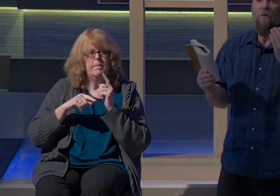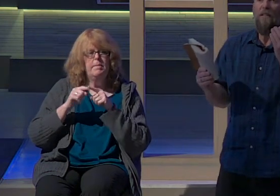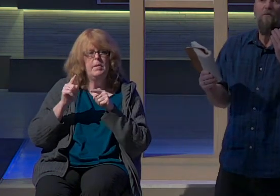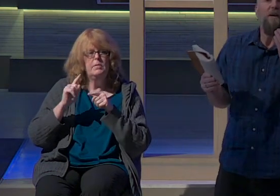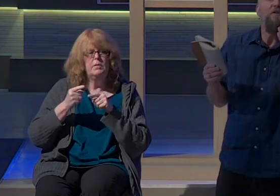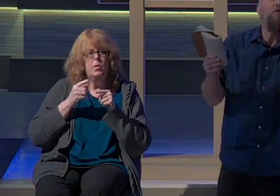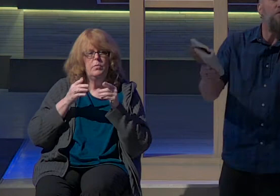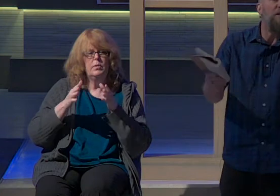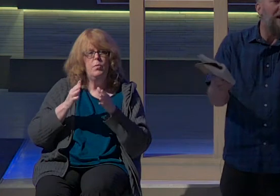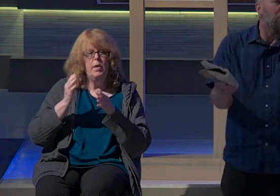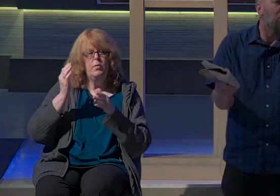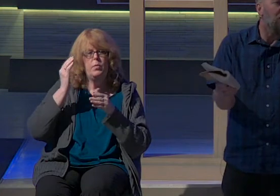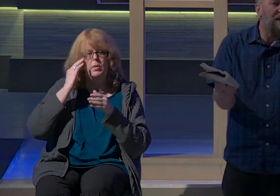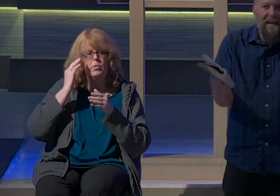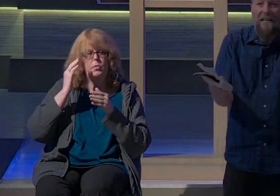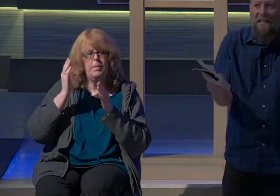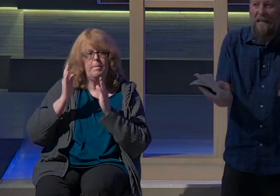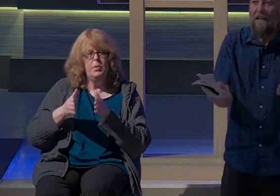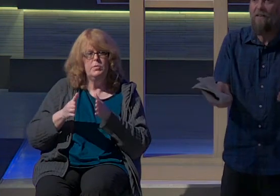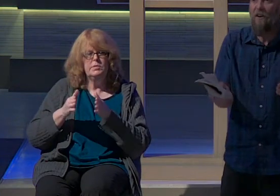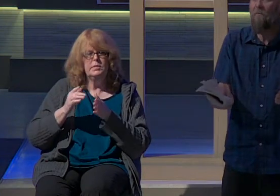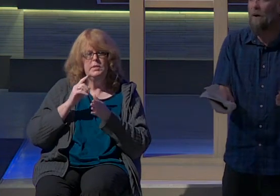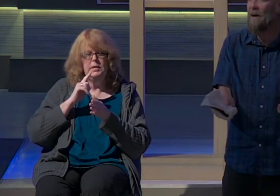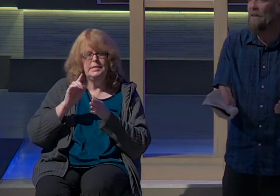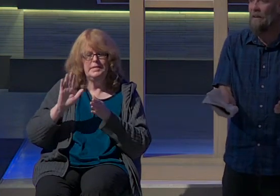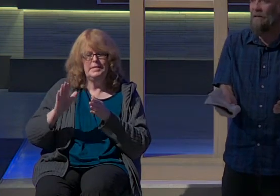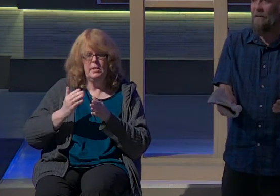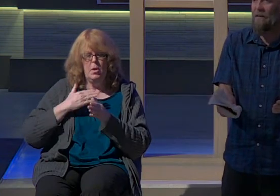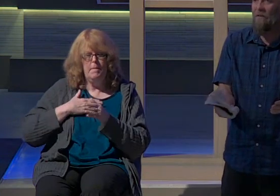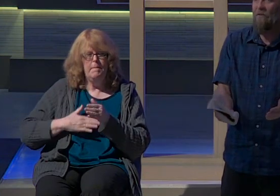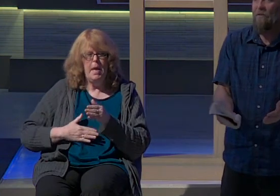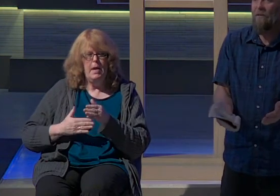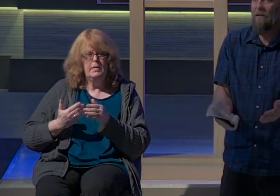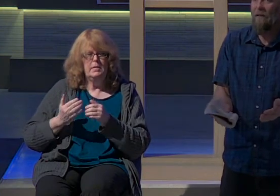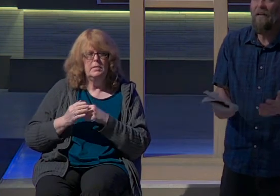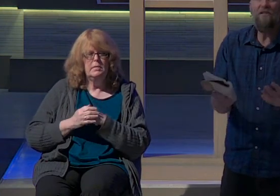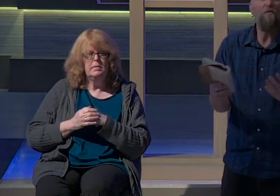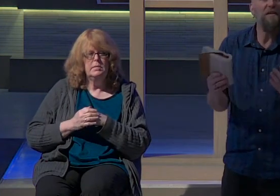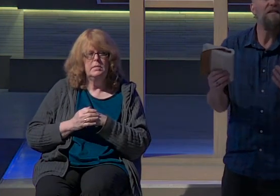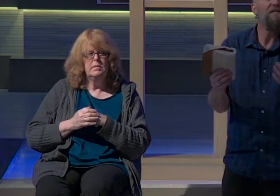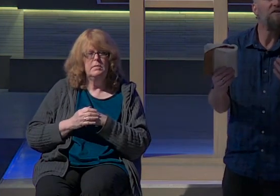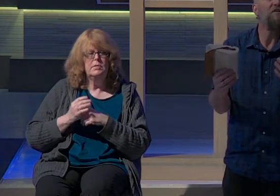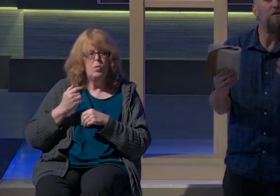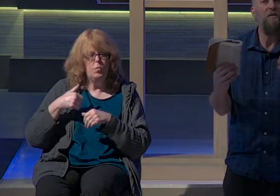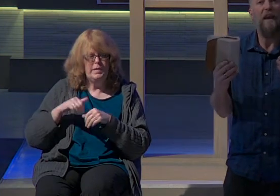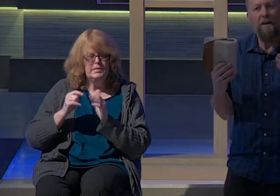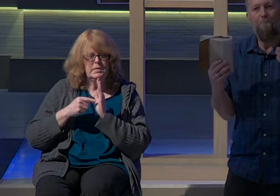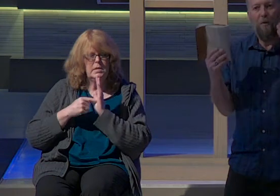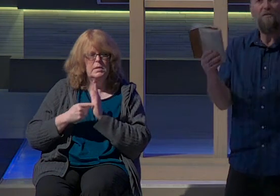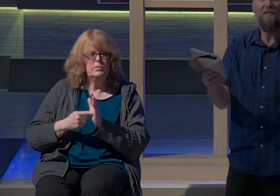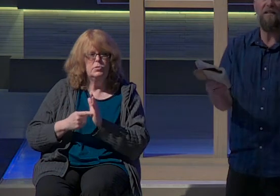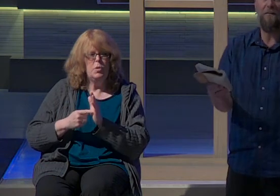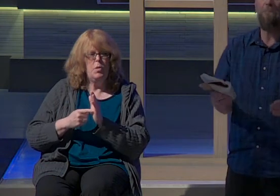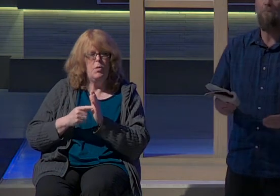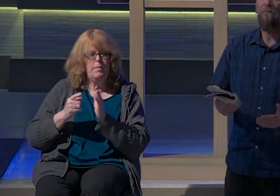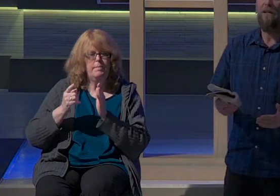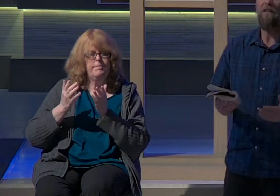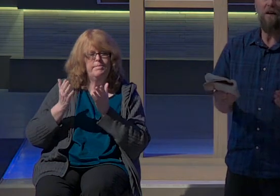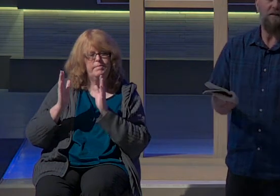only way that we knew that person is in their body. And so we still show that